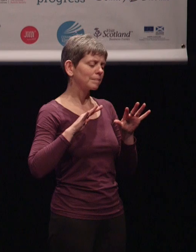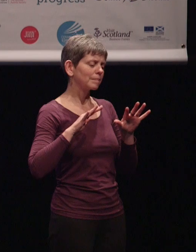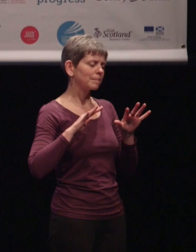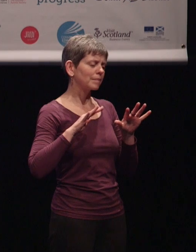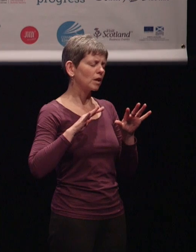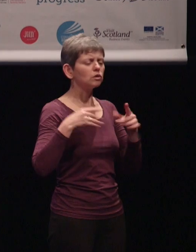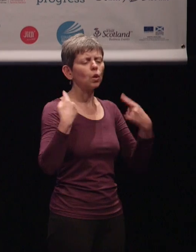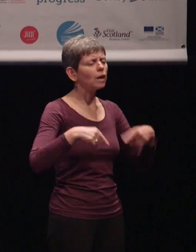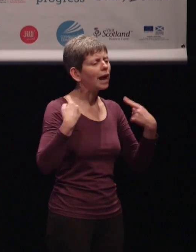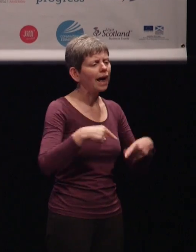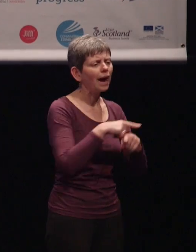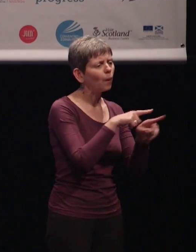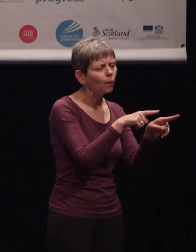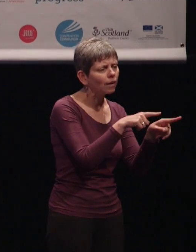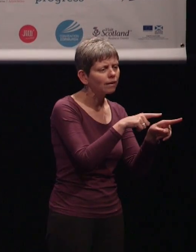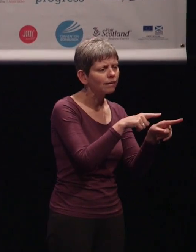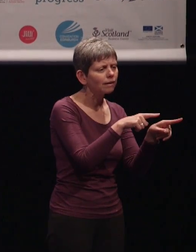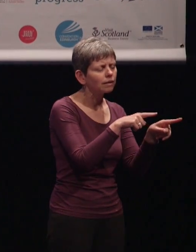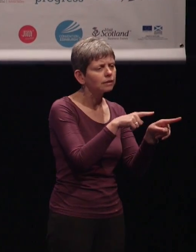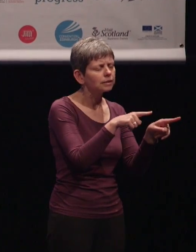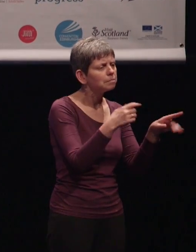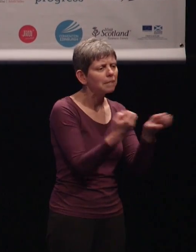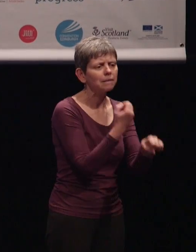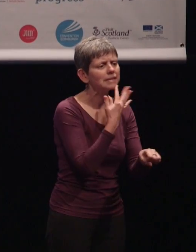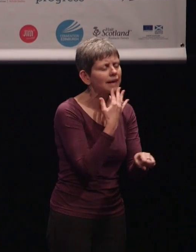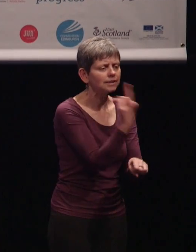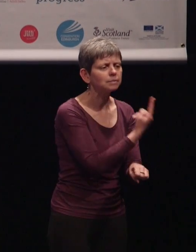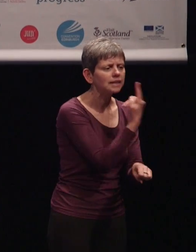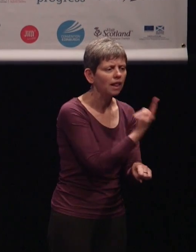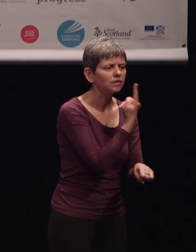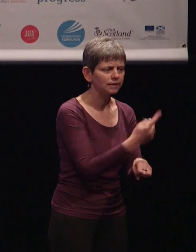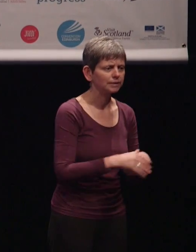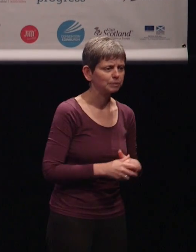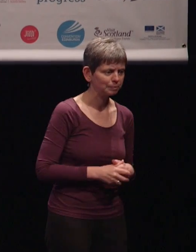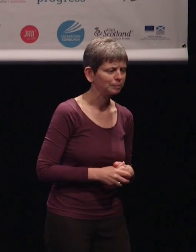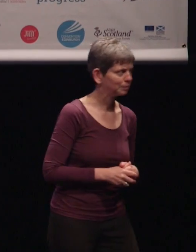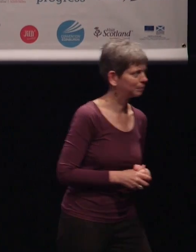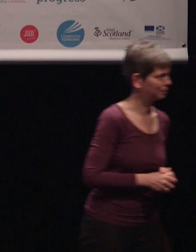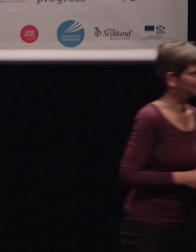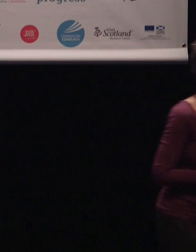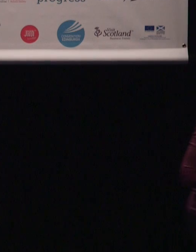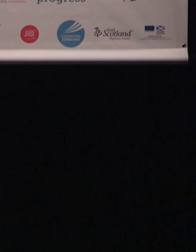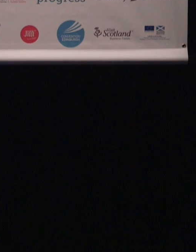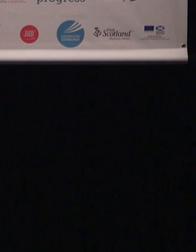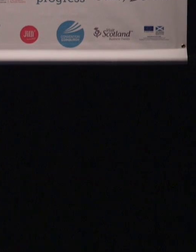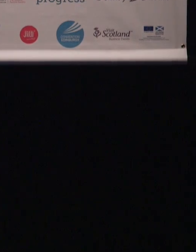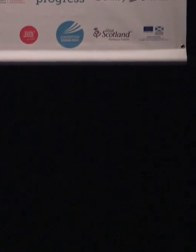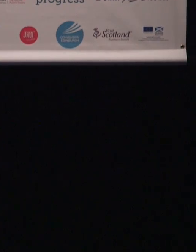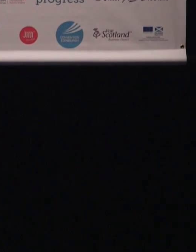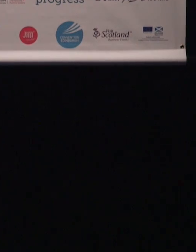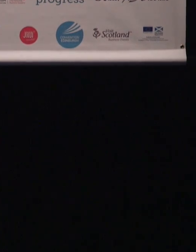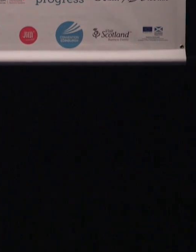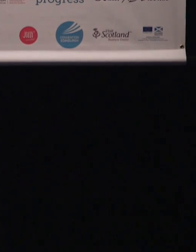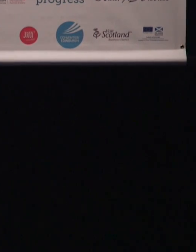not letting people with autism make their own mistakes. So the informed